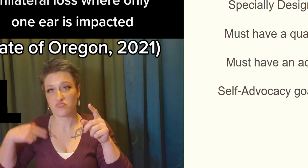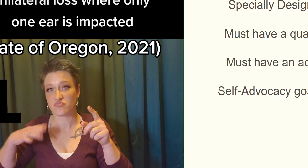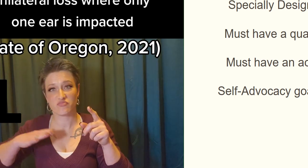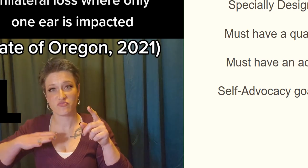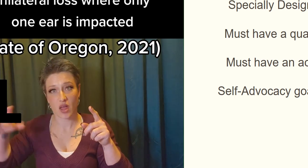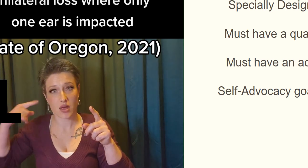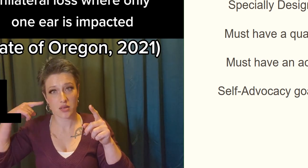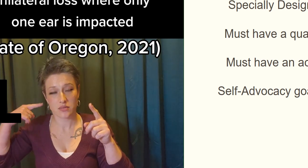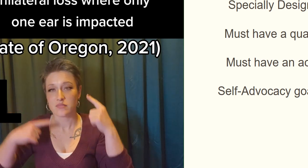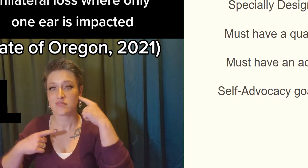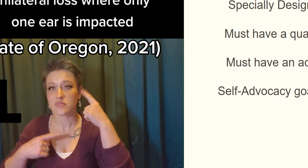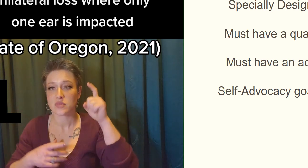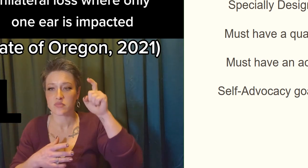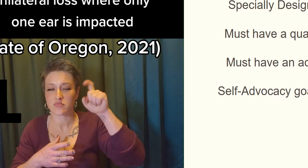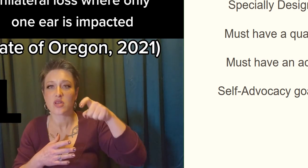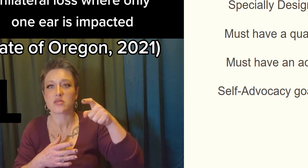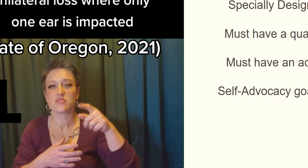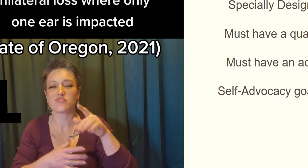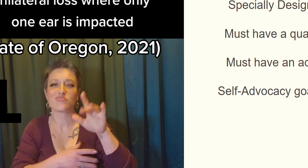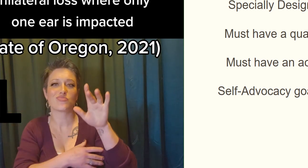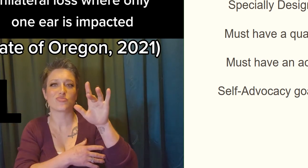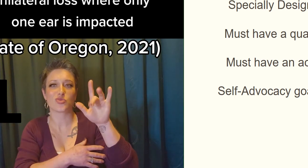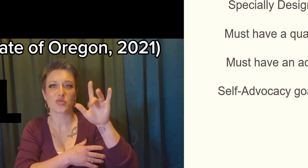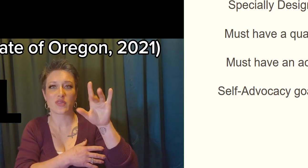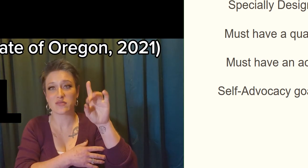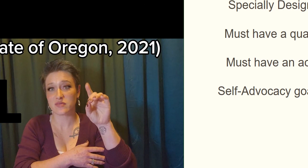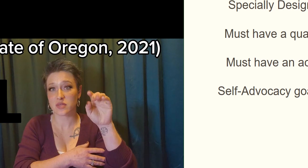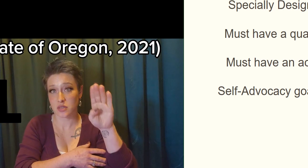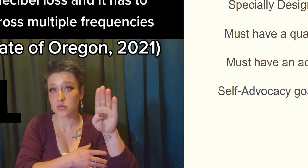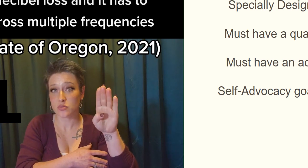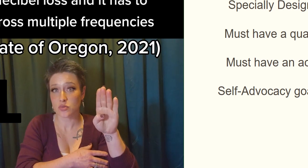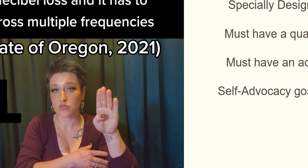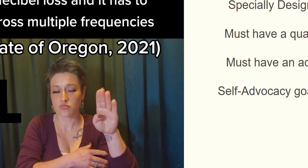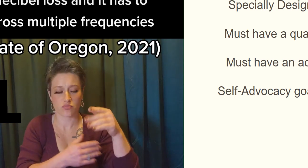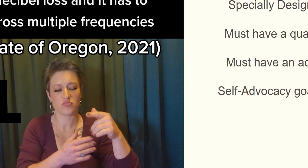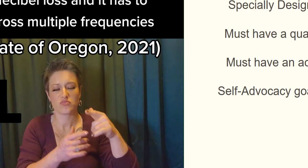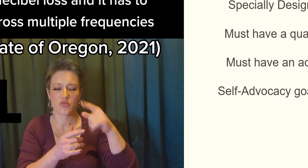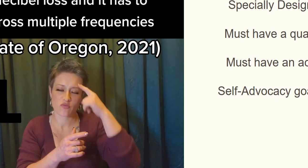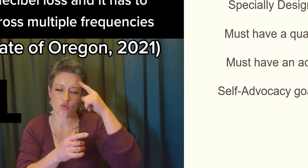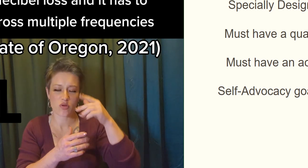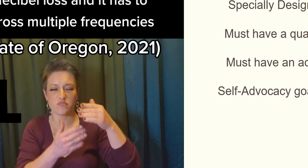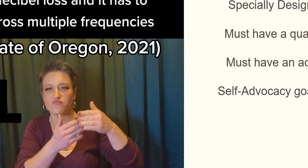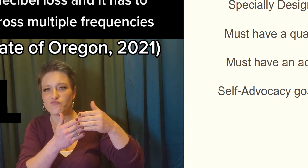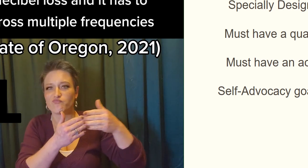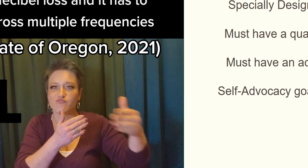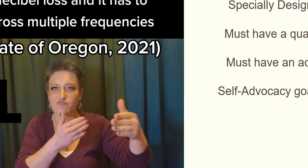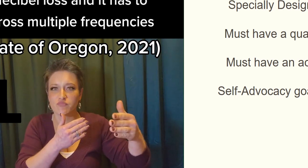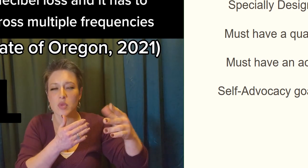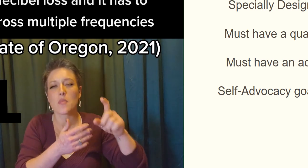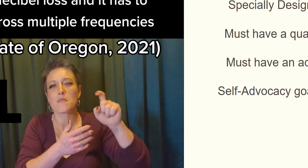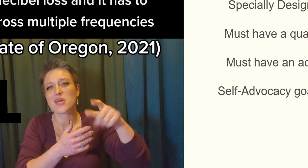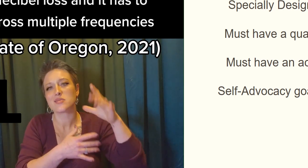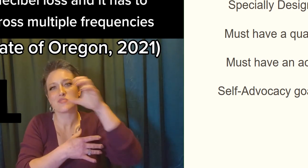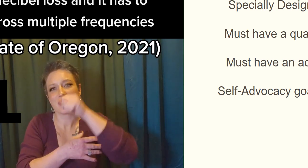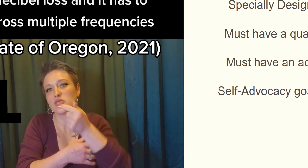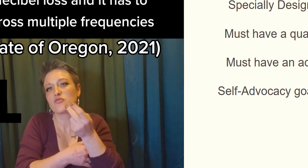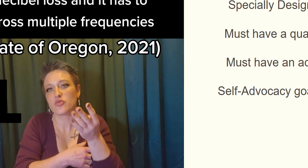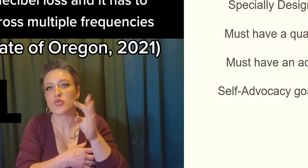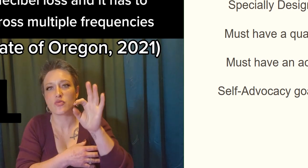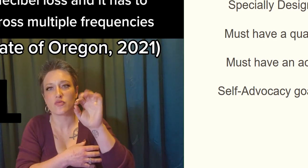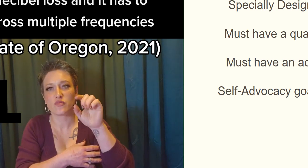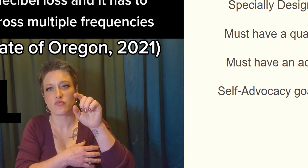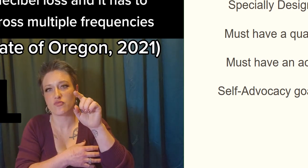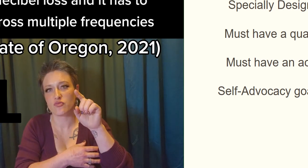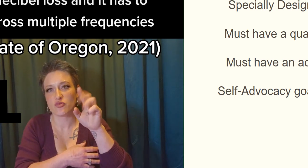unilateral loss, where only one ear is impacted, that ear has to have a 25 decibel loss, and it has to